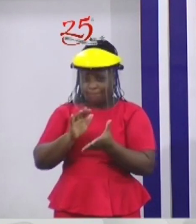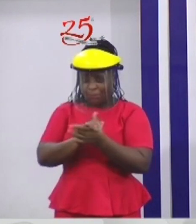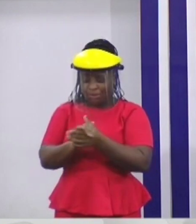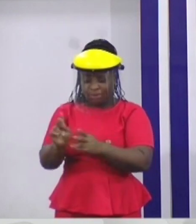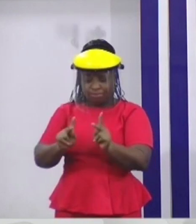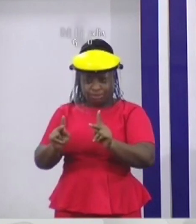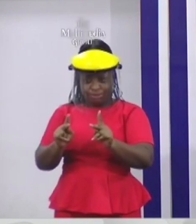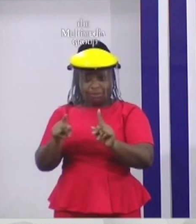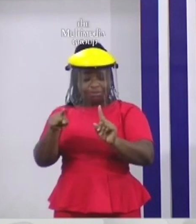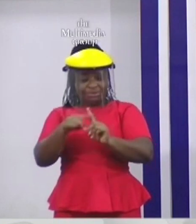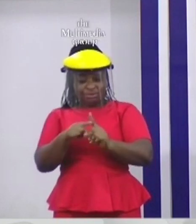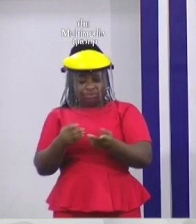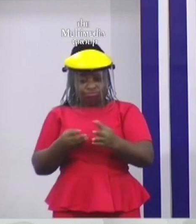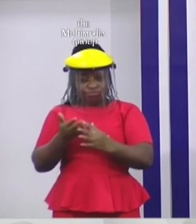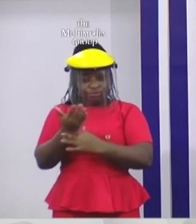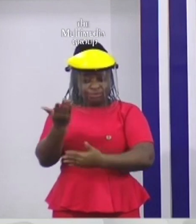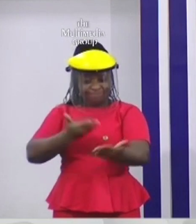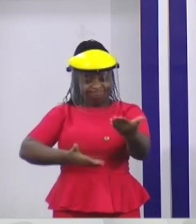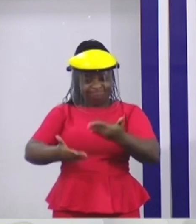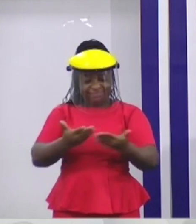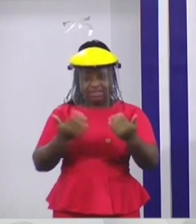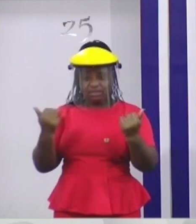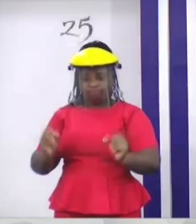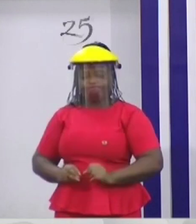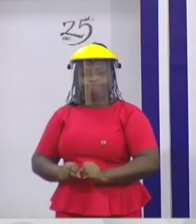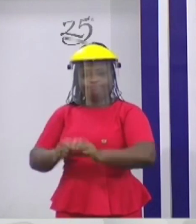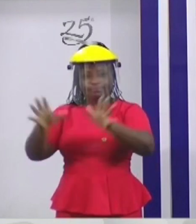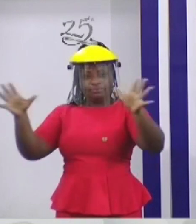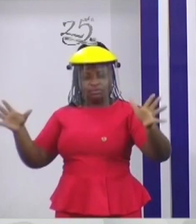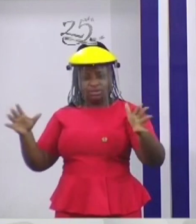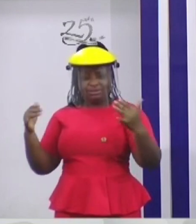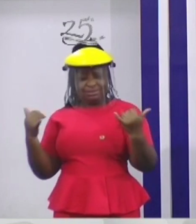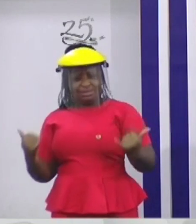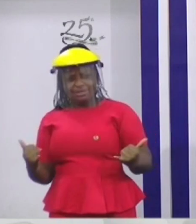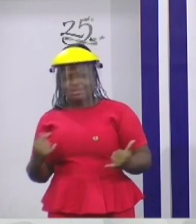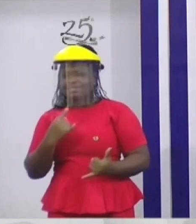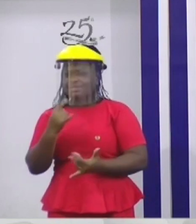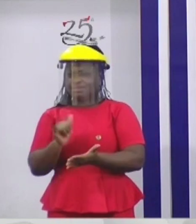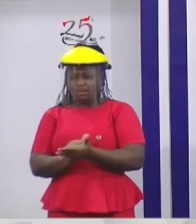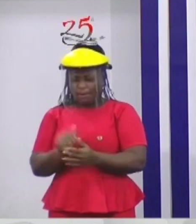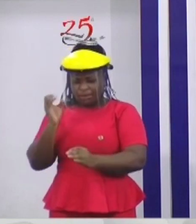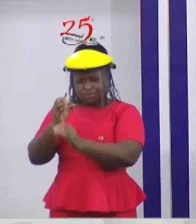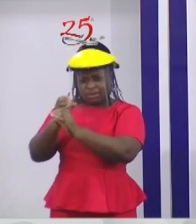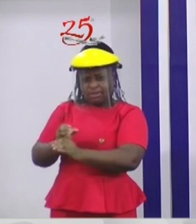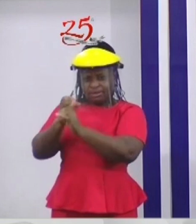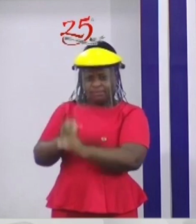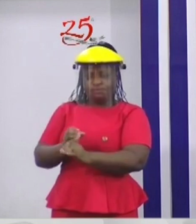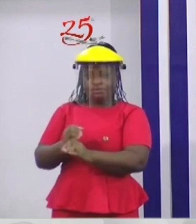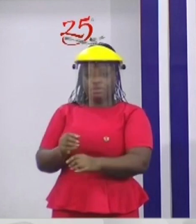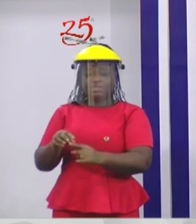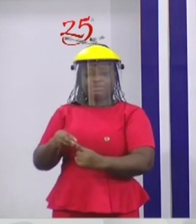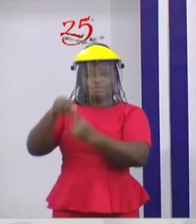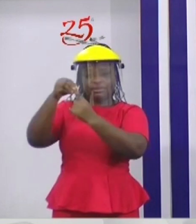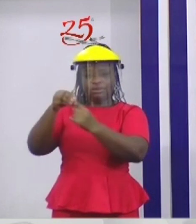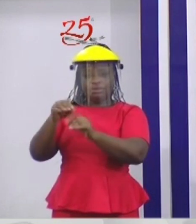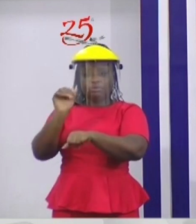through their interactions with others have passed it on. So again, we make the point that we have to take extra care, particularly in the workplaces